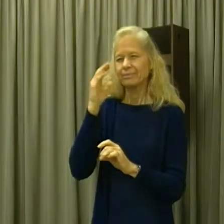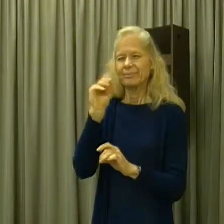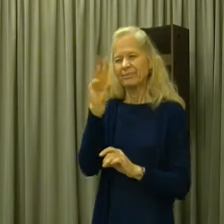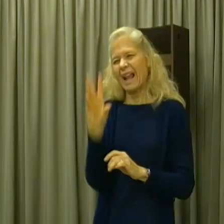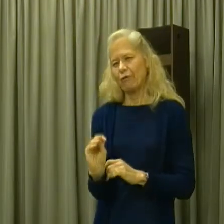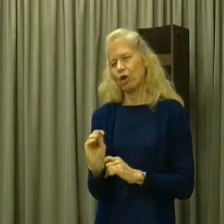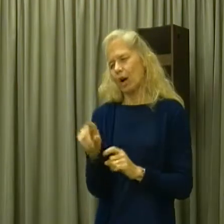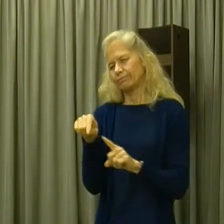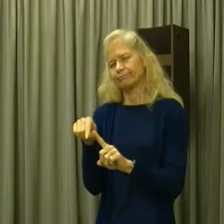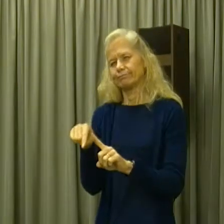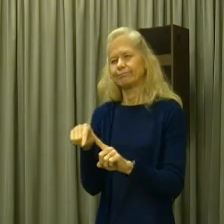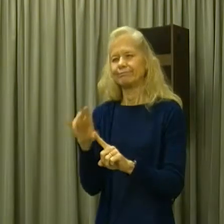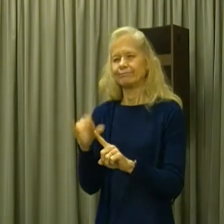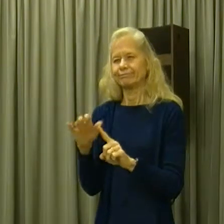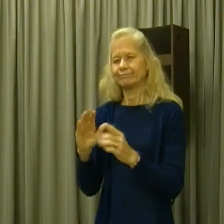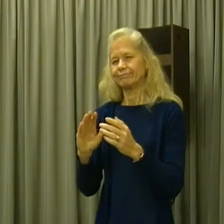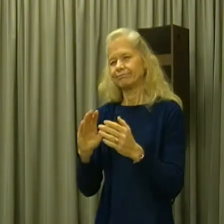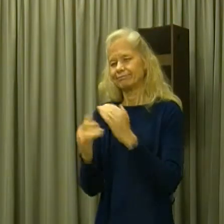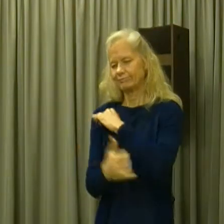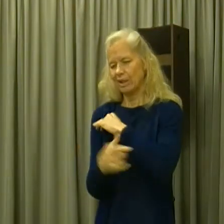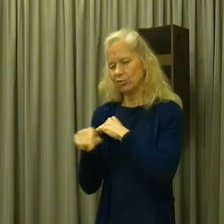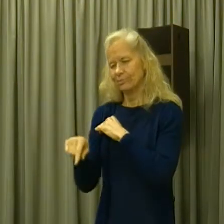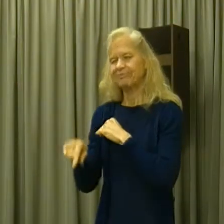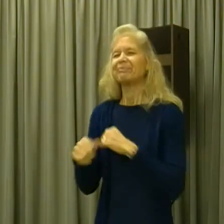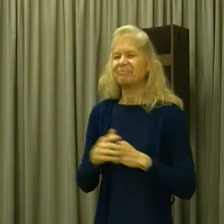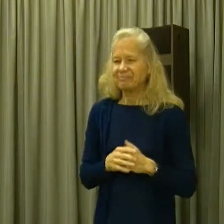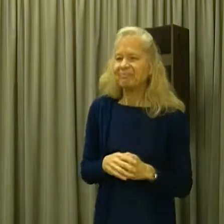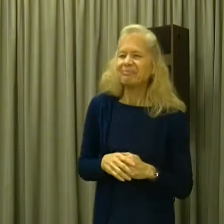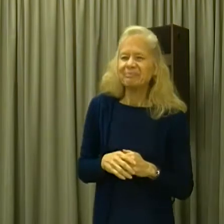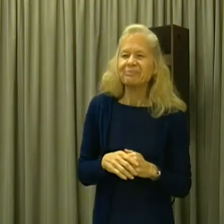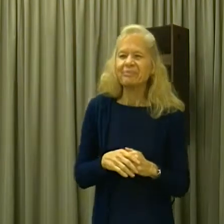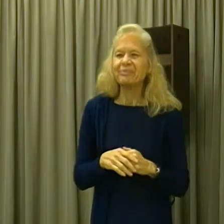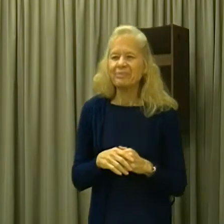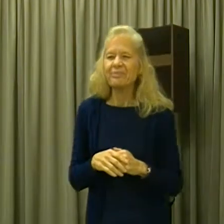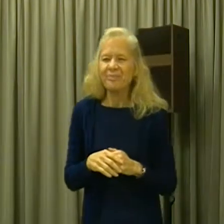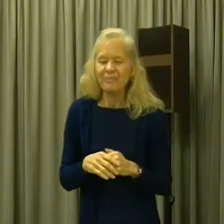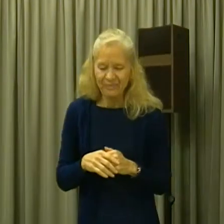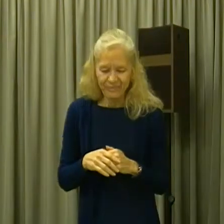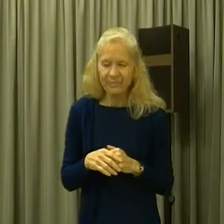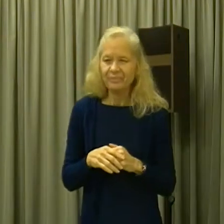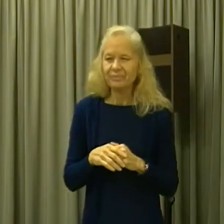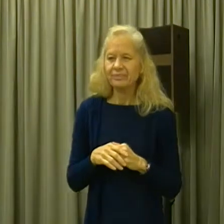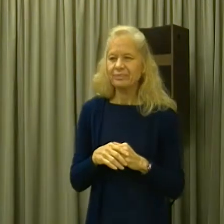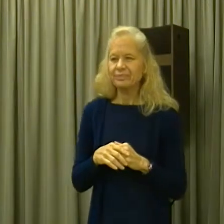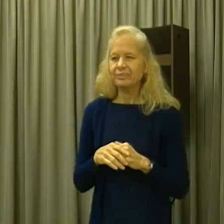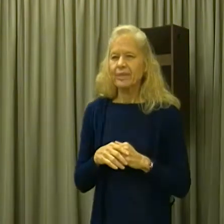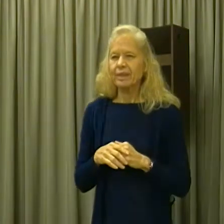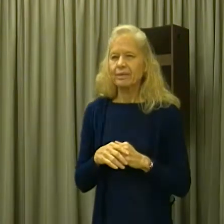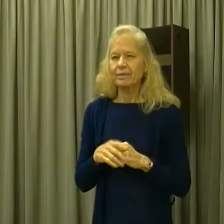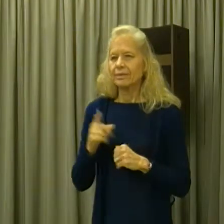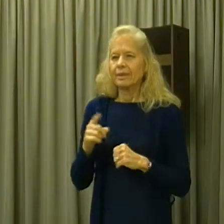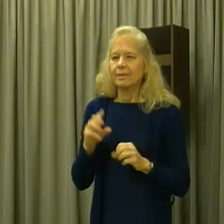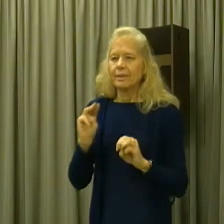Or any announcements? Okay. All right. Well, let's sing